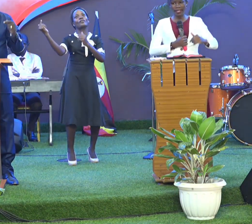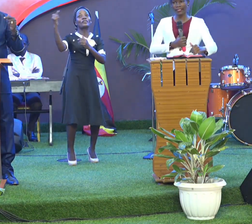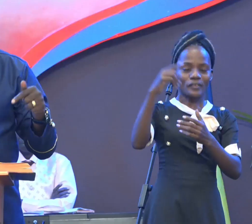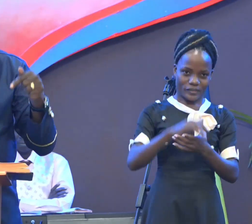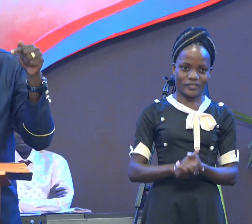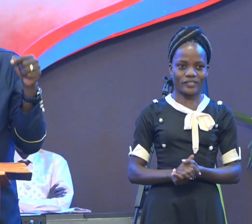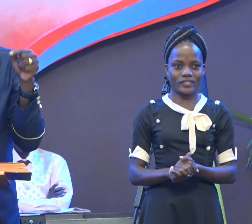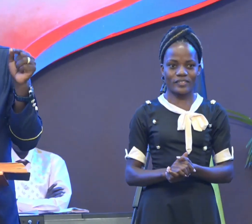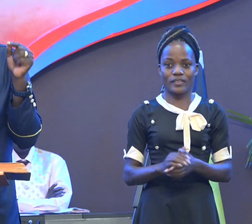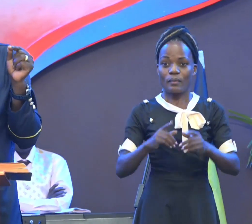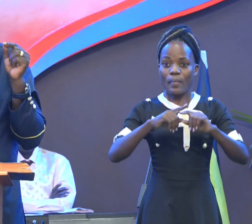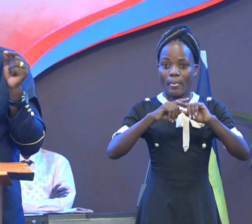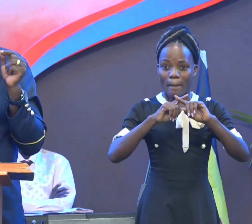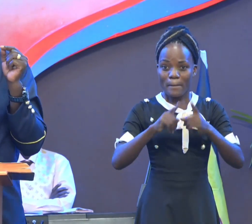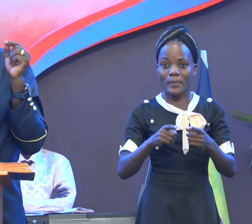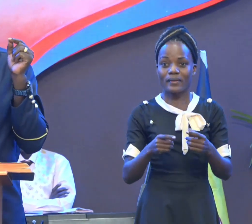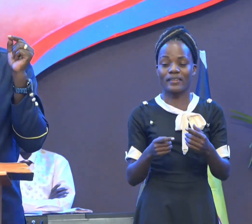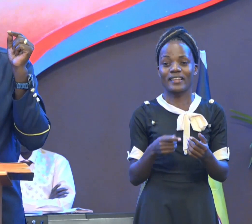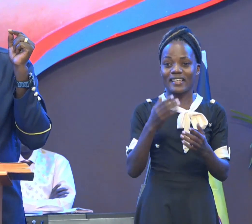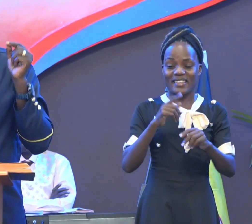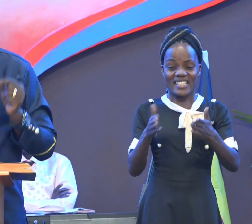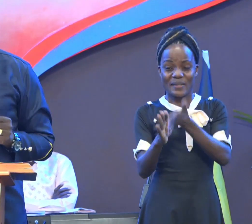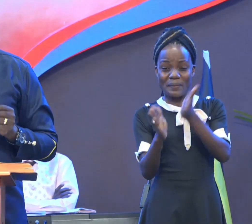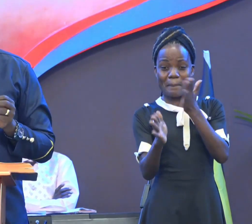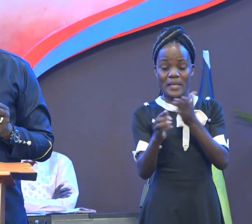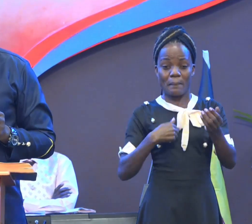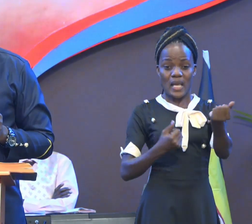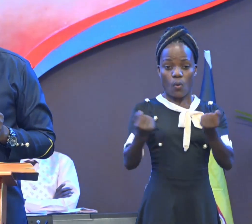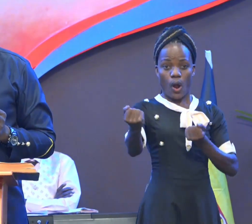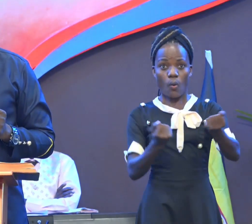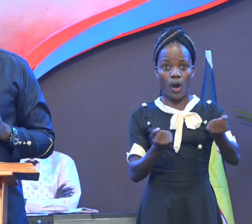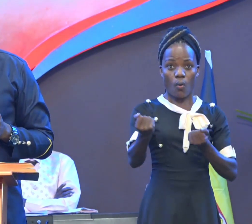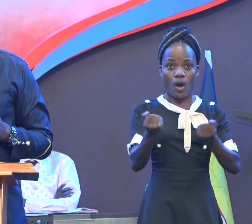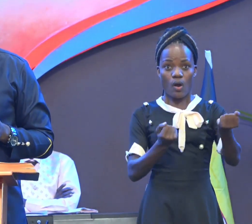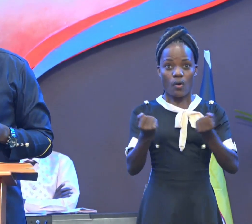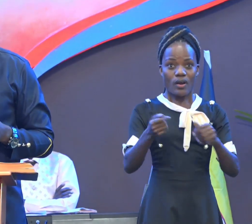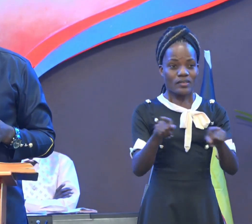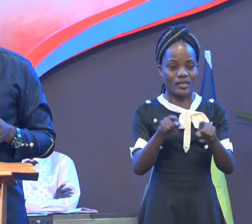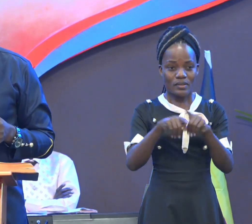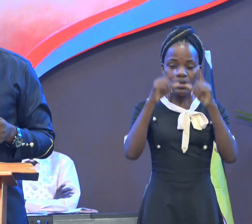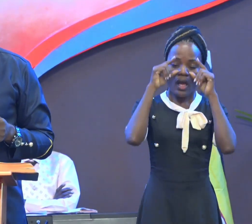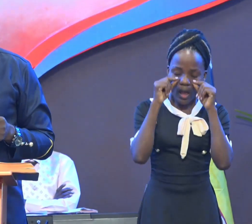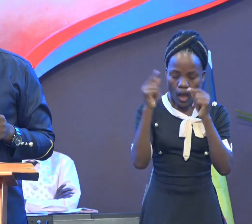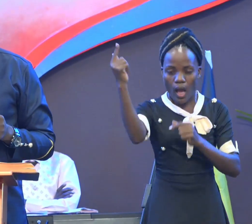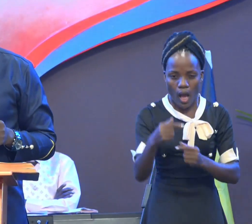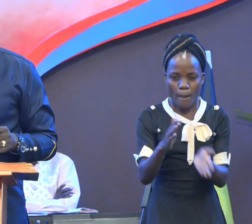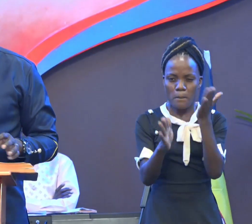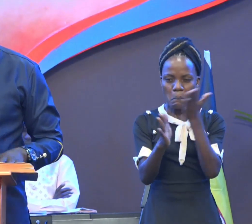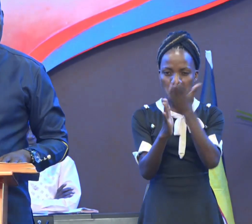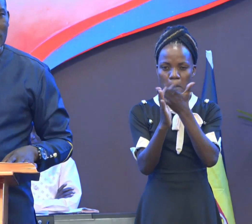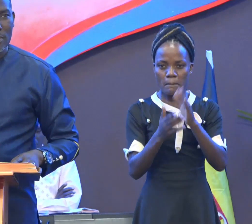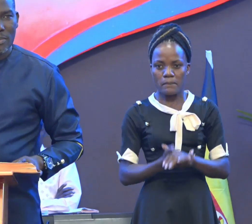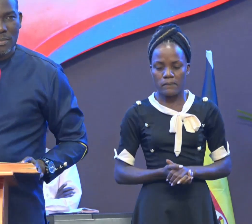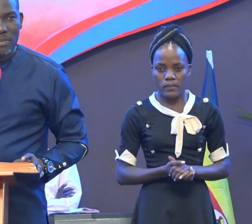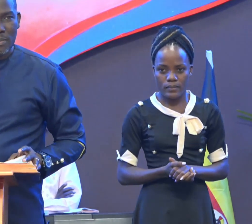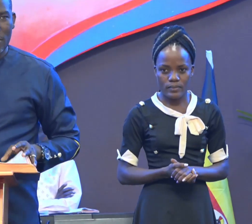it back. Yet the speed I was driving at, it is what it is also riding at.